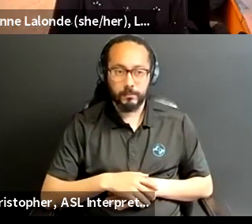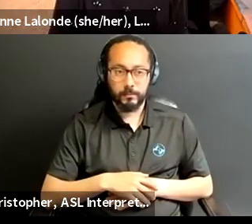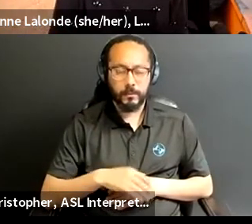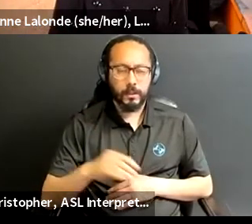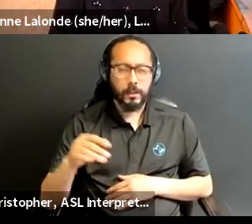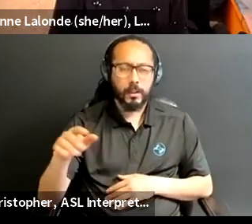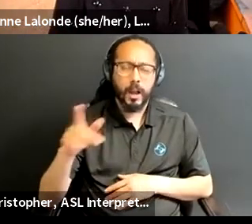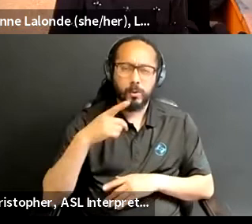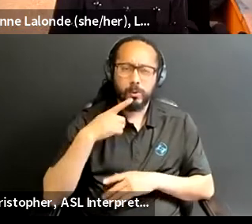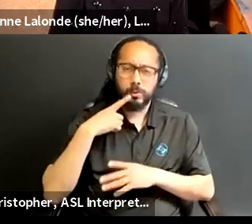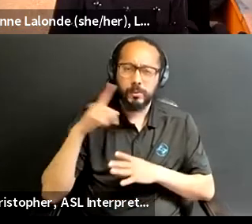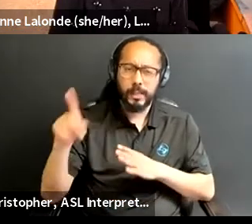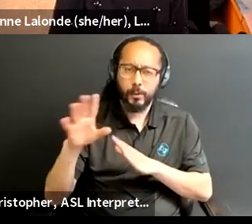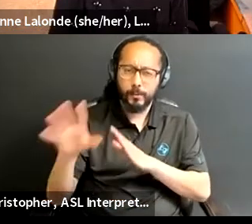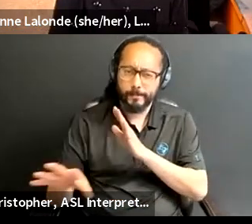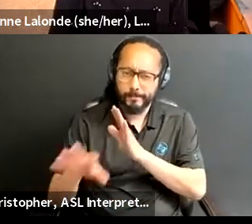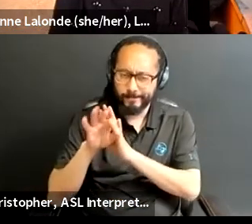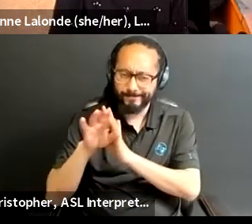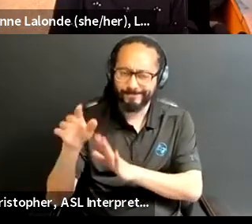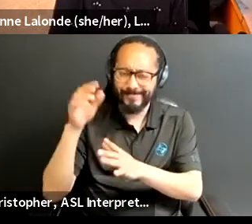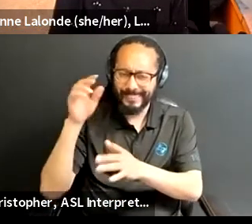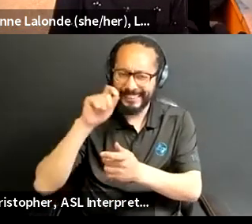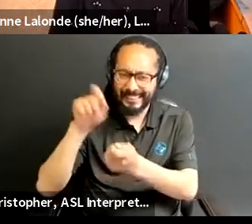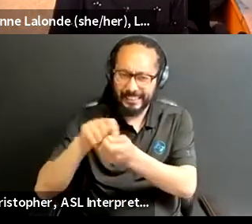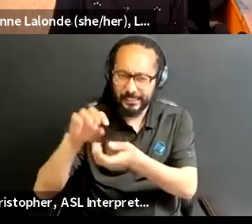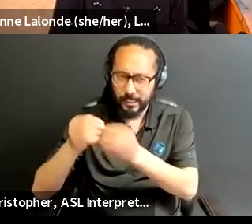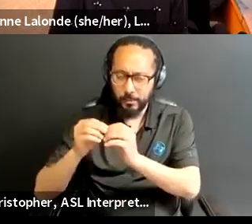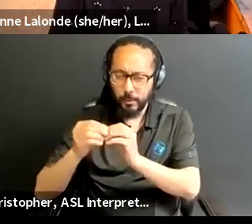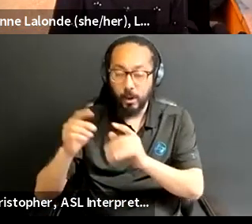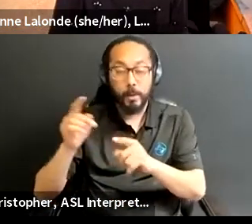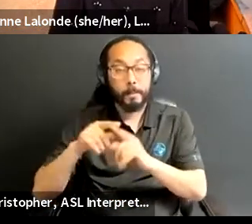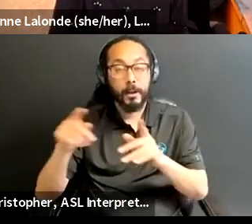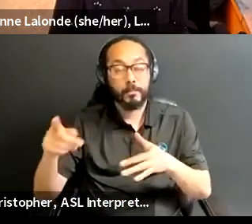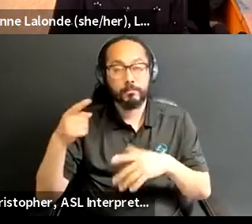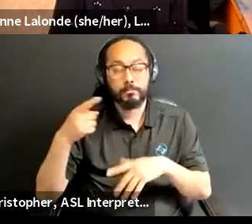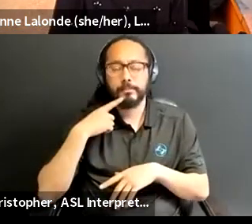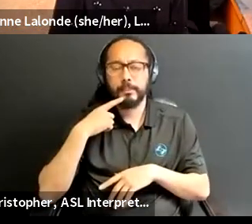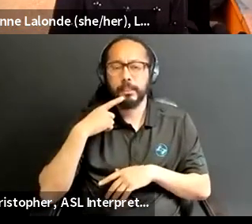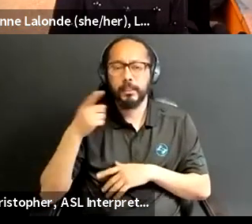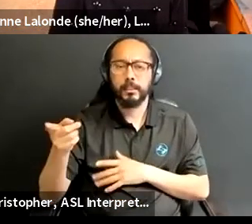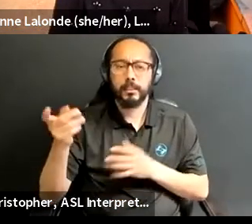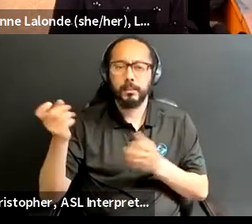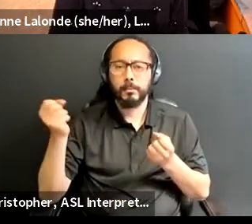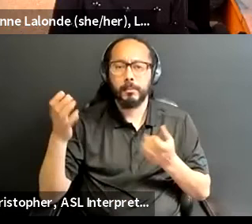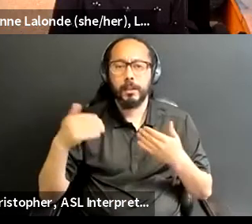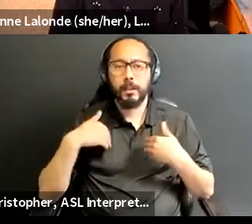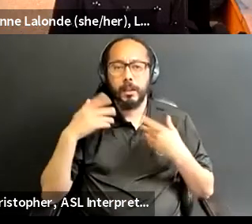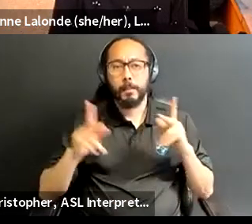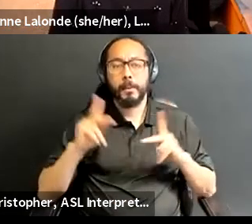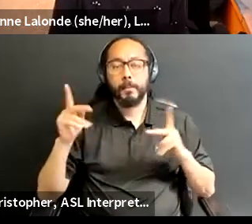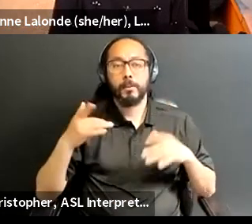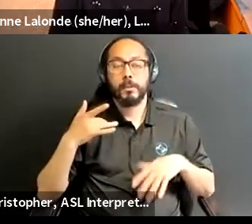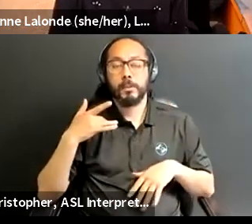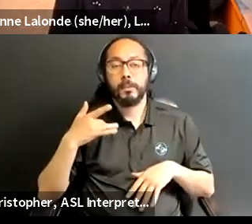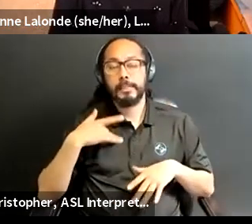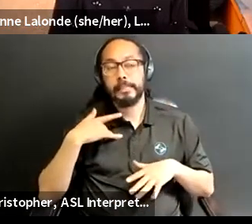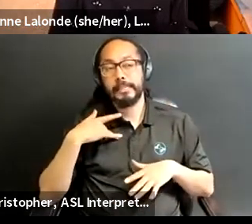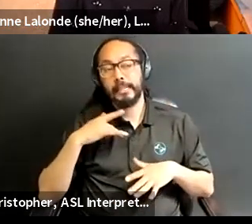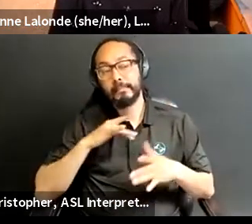exact stat, but a preference on the part of many young people to reach out and receive